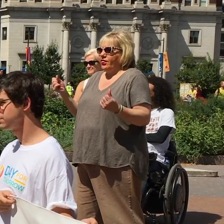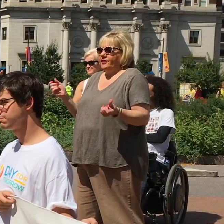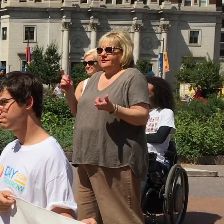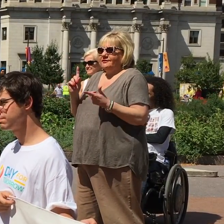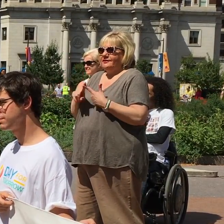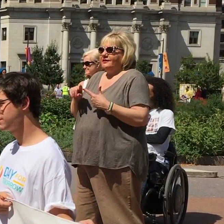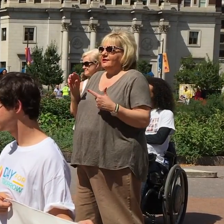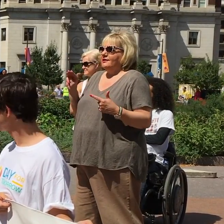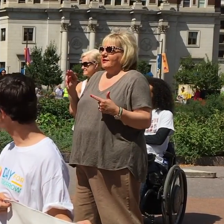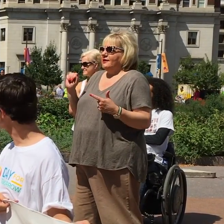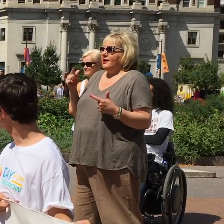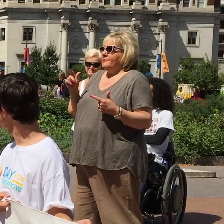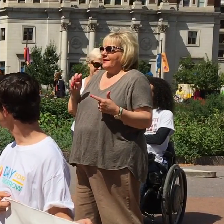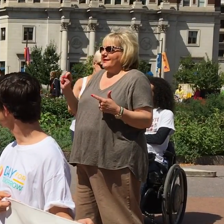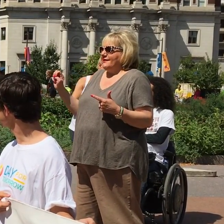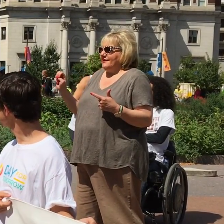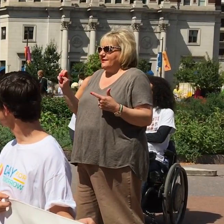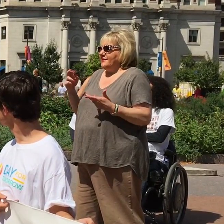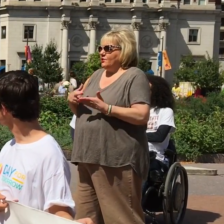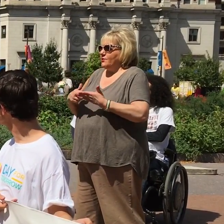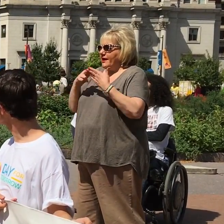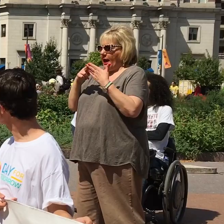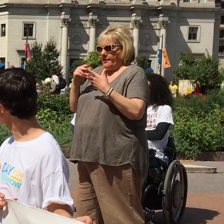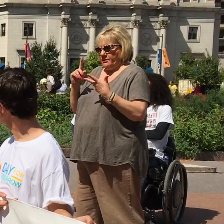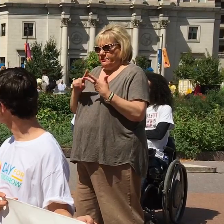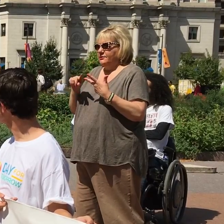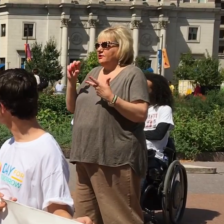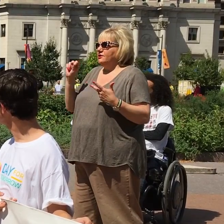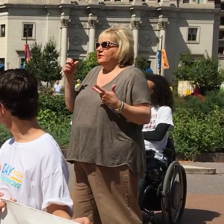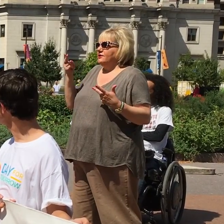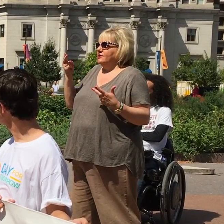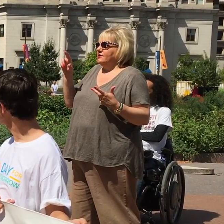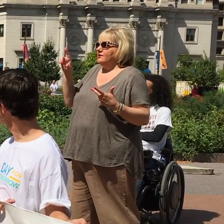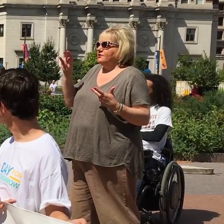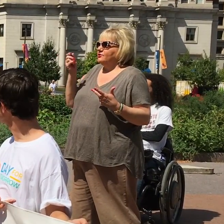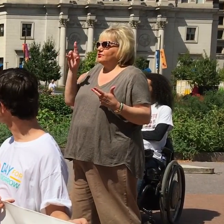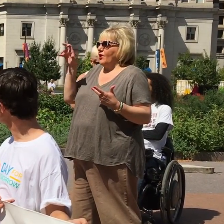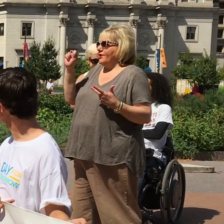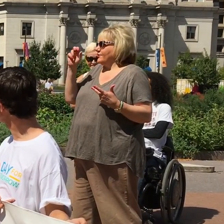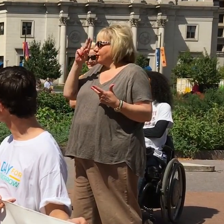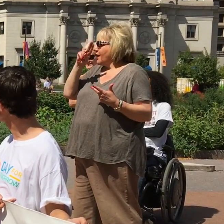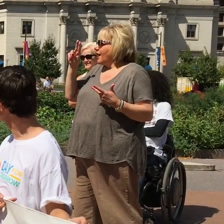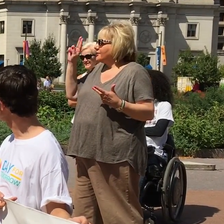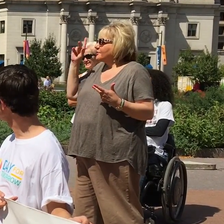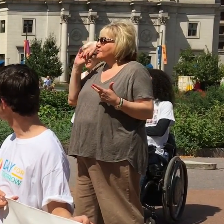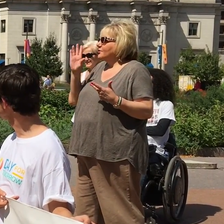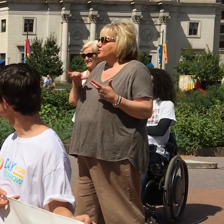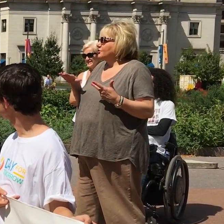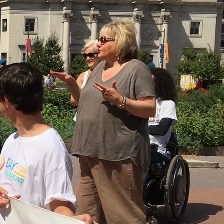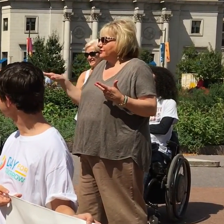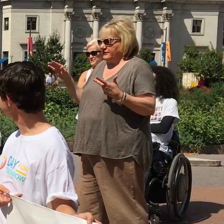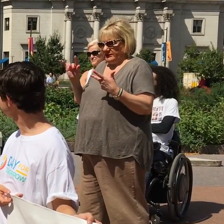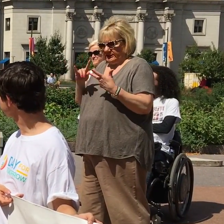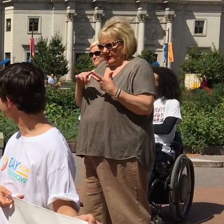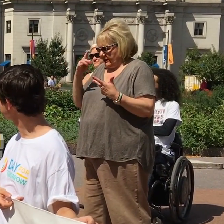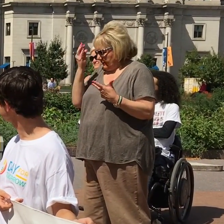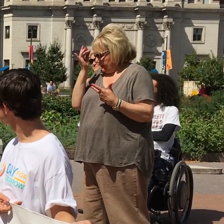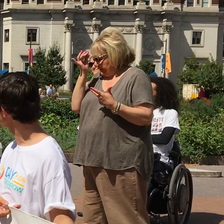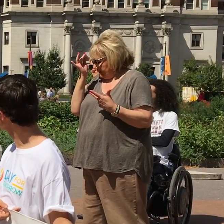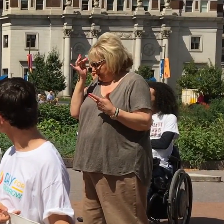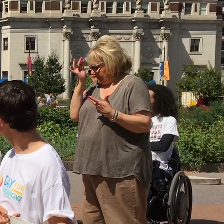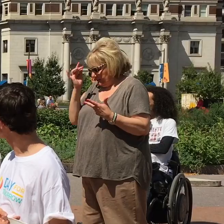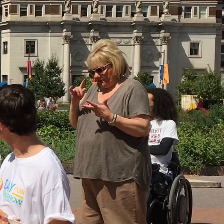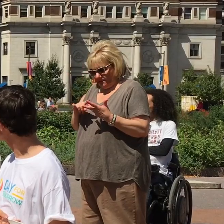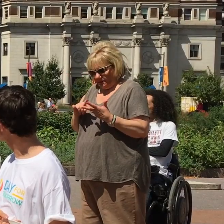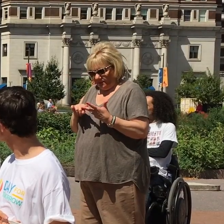yay! Shriners Hospital for Children. I'm sorry, I'm going to lose my thought.